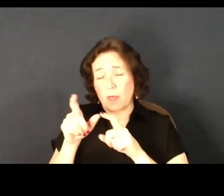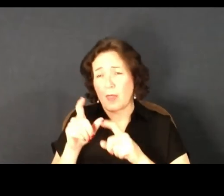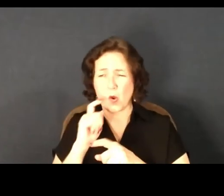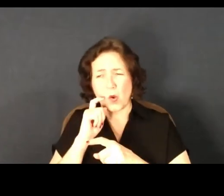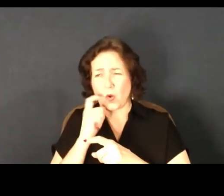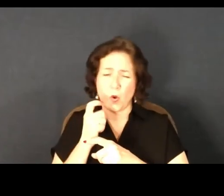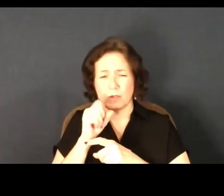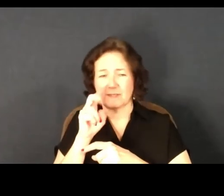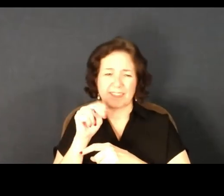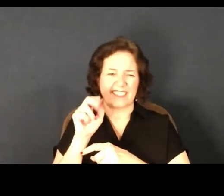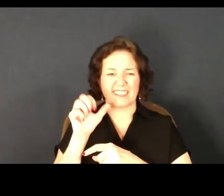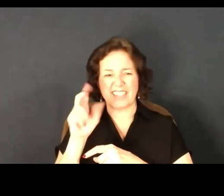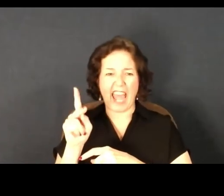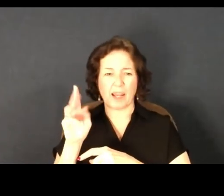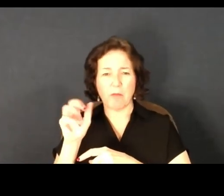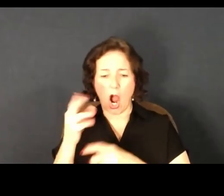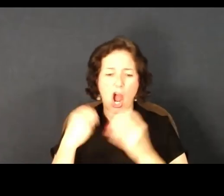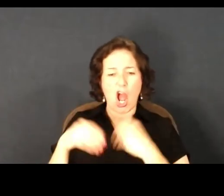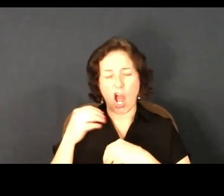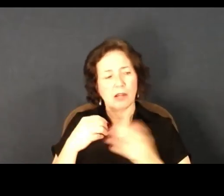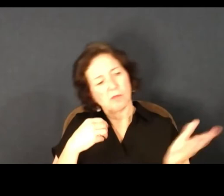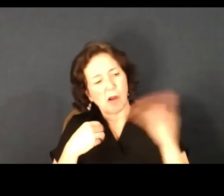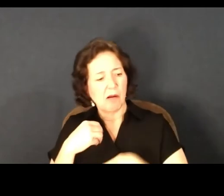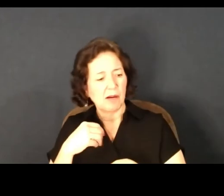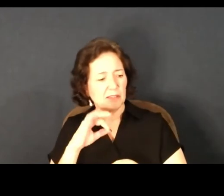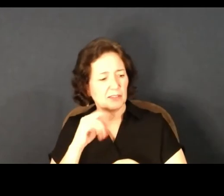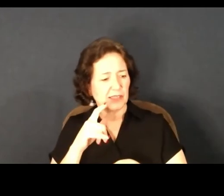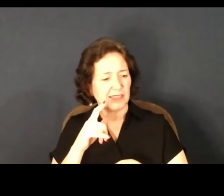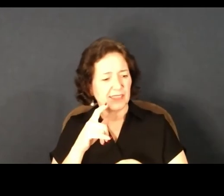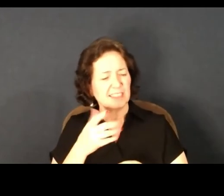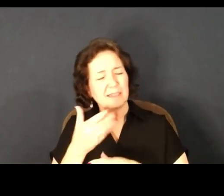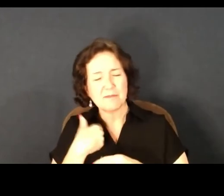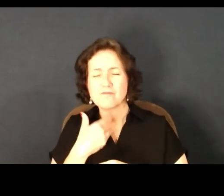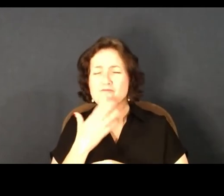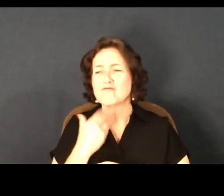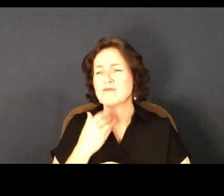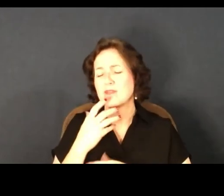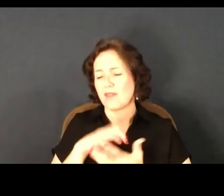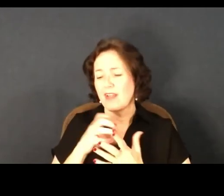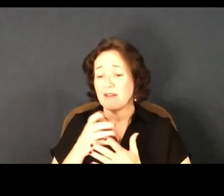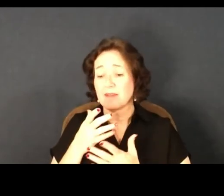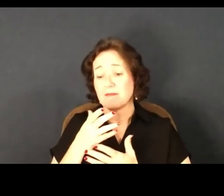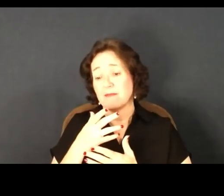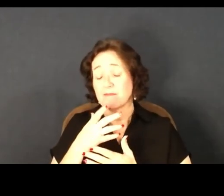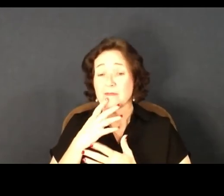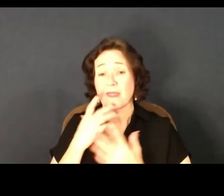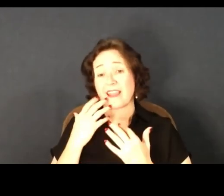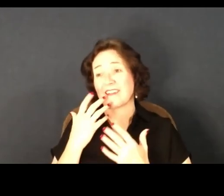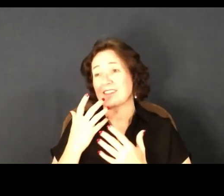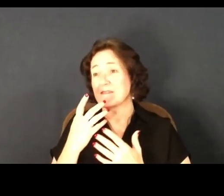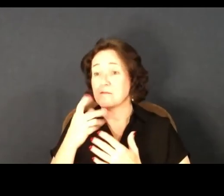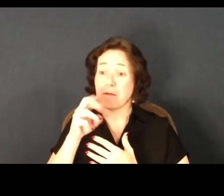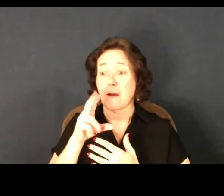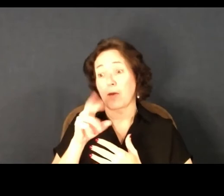snack bar. Come on, Jill. Give us a treat. A friendly pepper-upper with a tasty